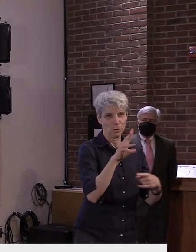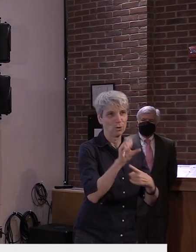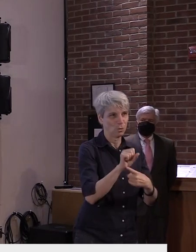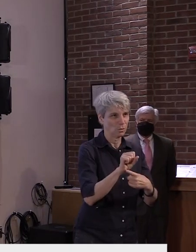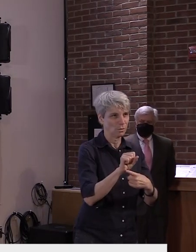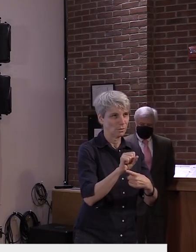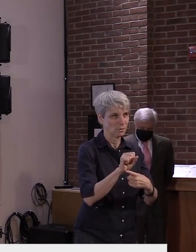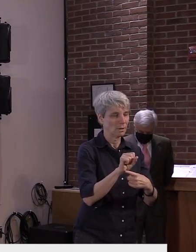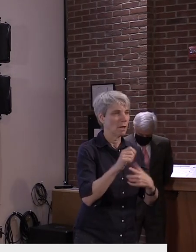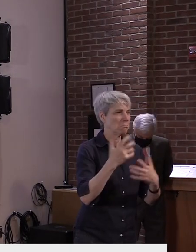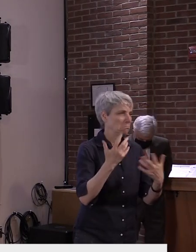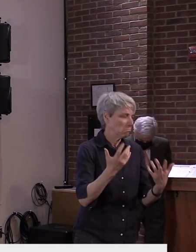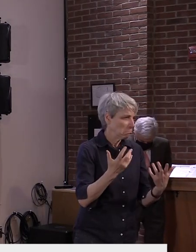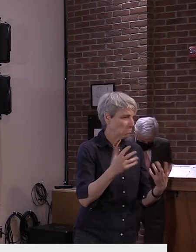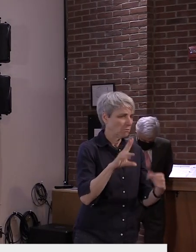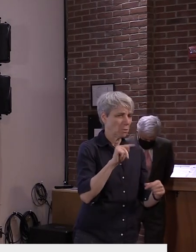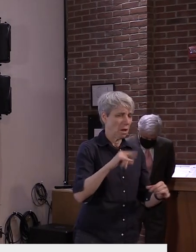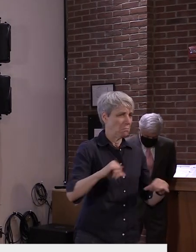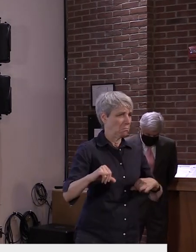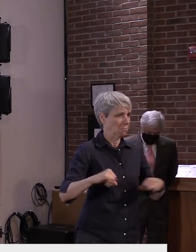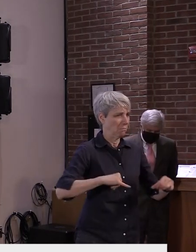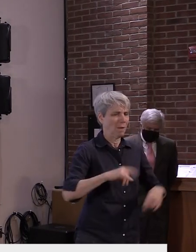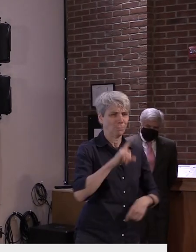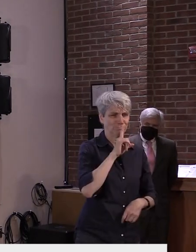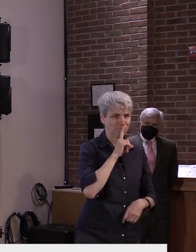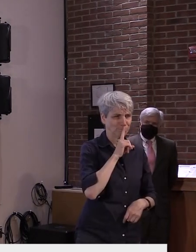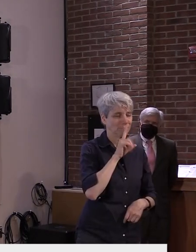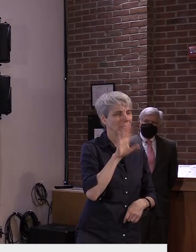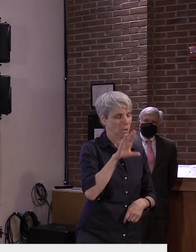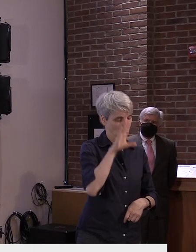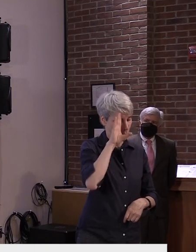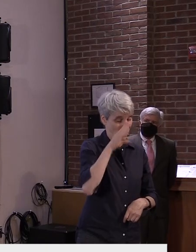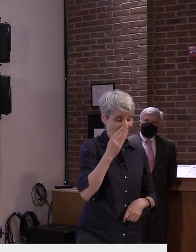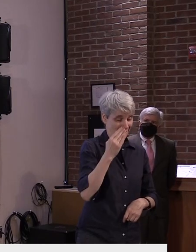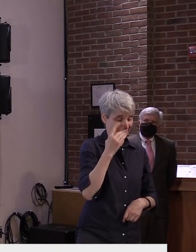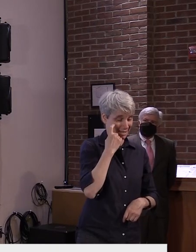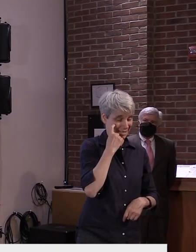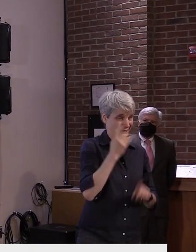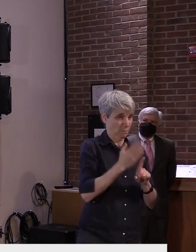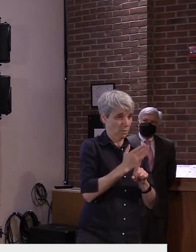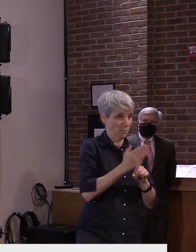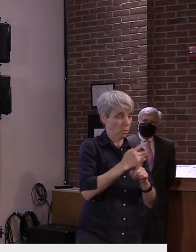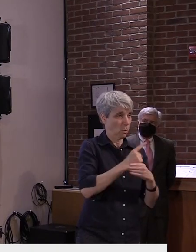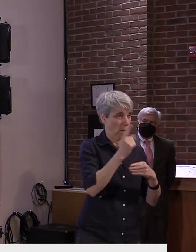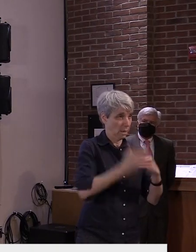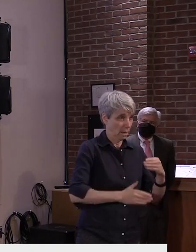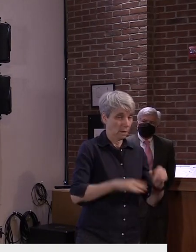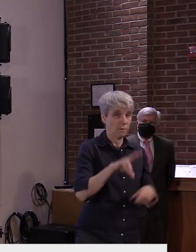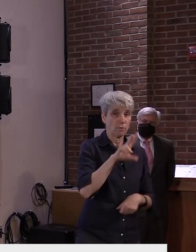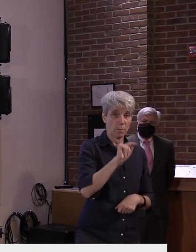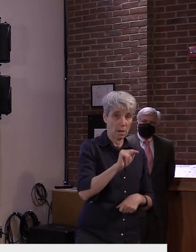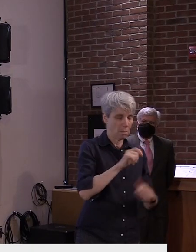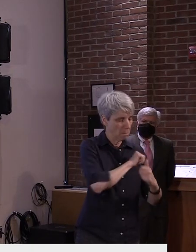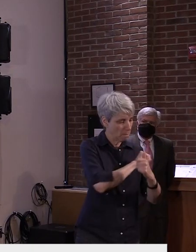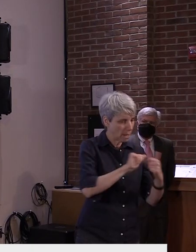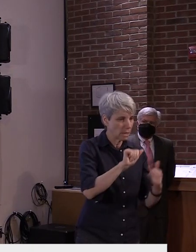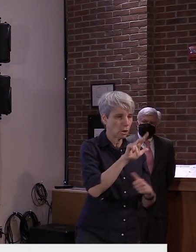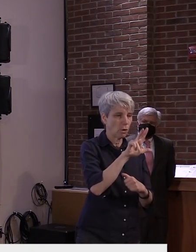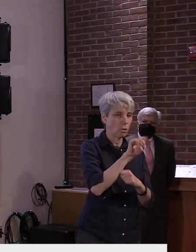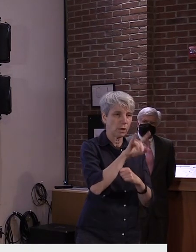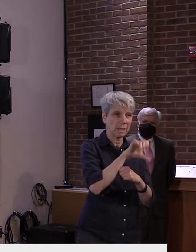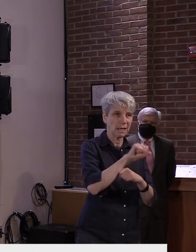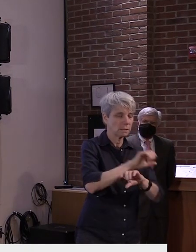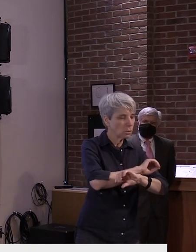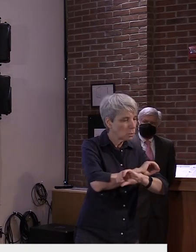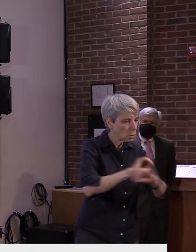celebrating such events, but before the weekend, Vermont recorded over 30 days without a death, with